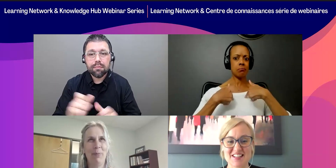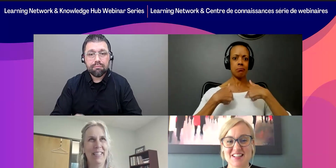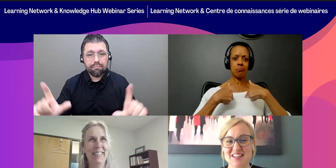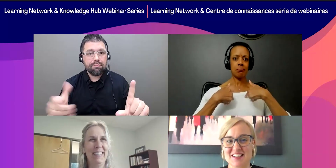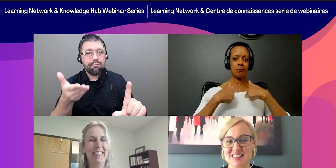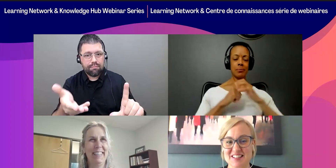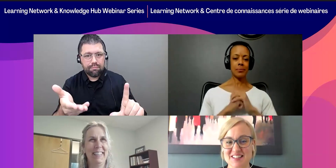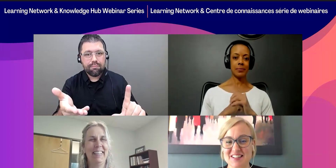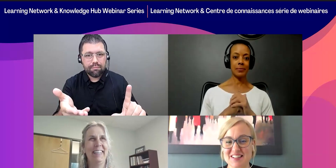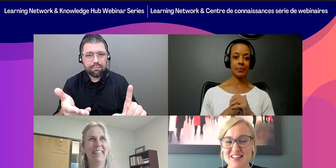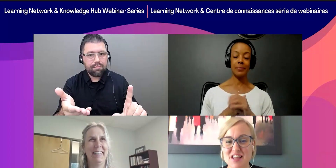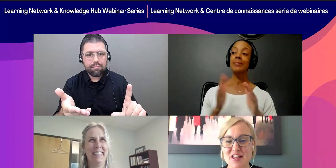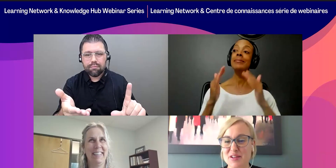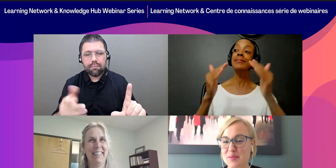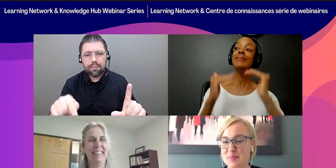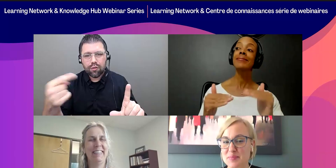So one more, please.